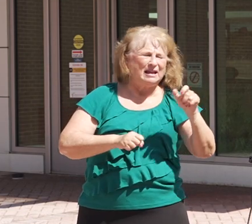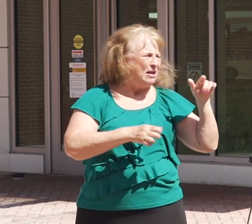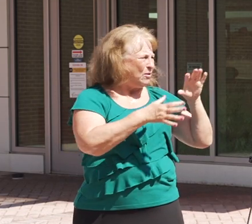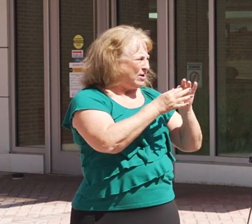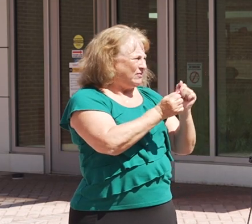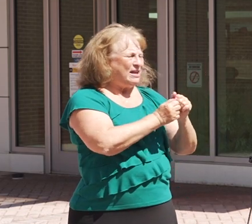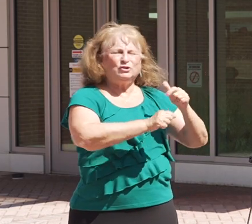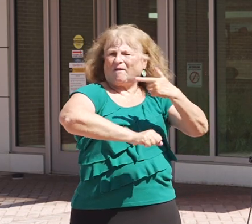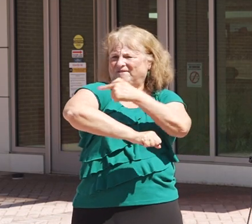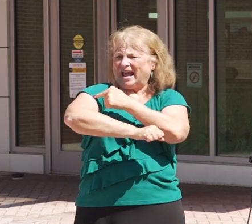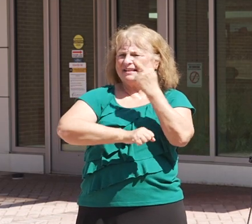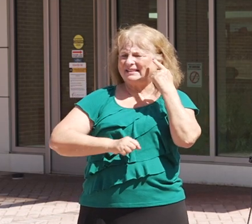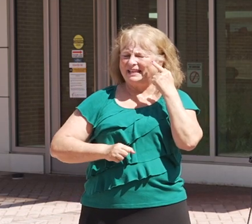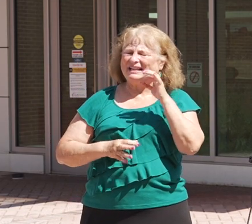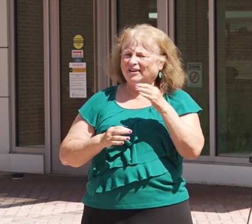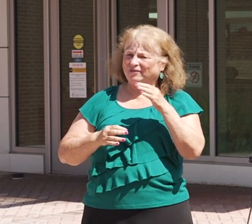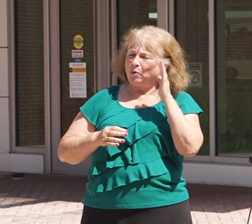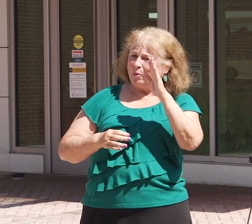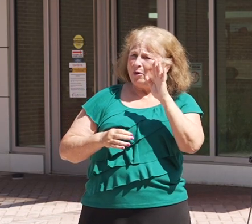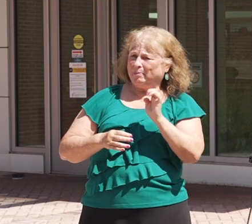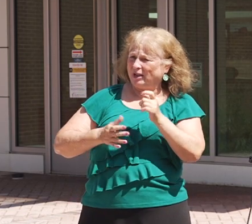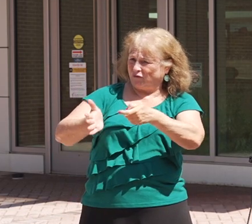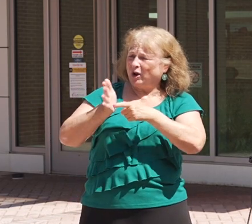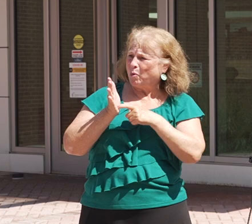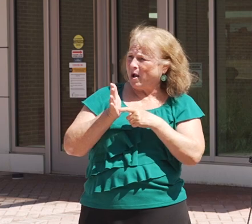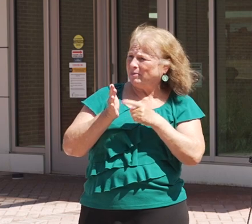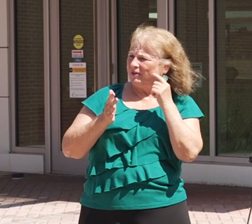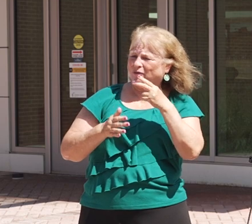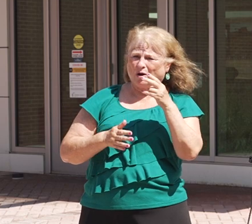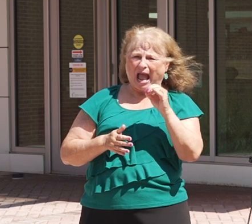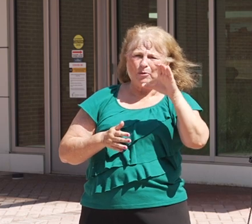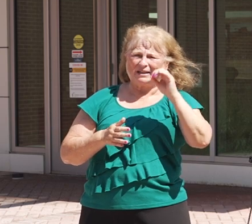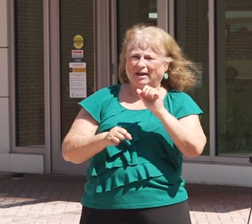related to vaccines and whether or not there will be a requirement